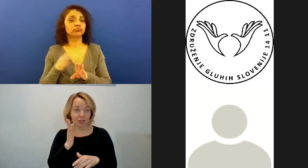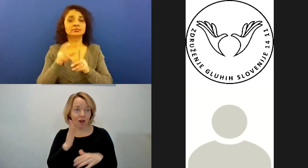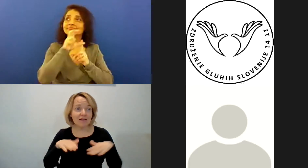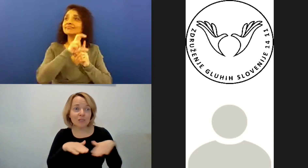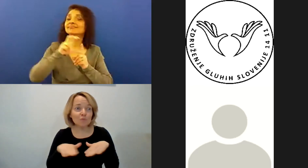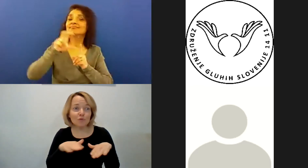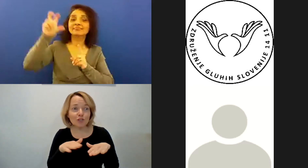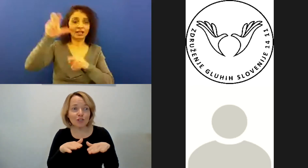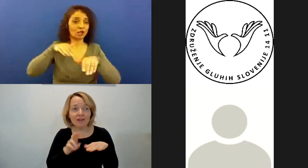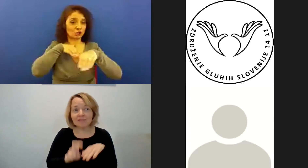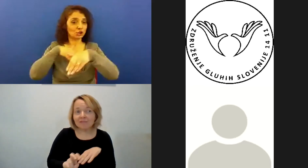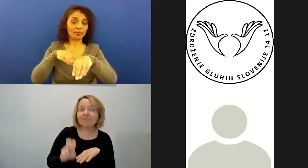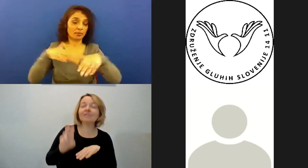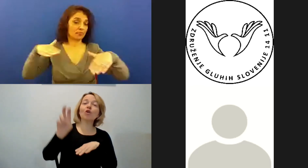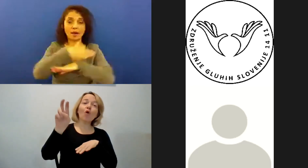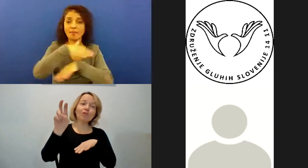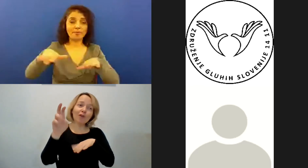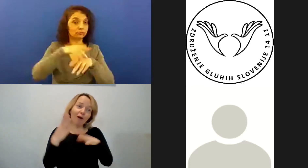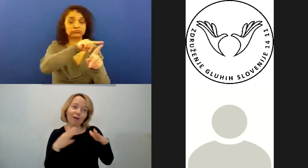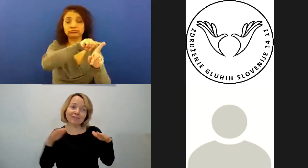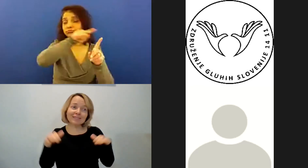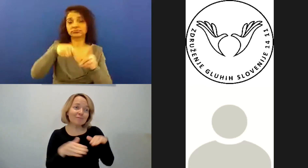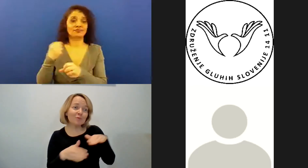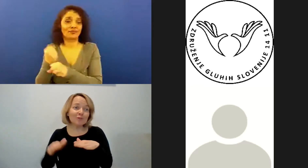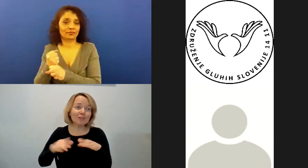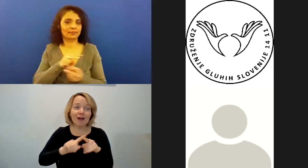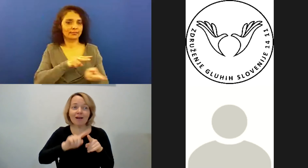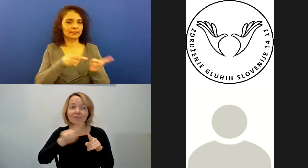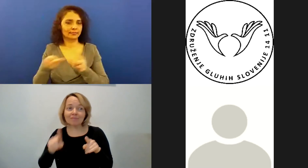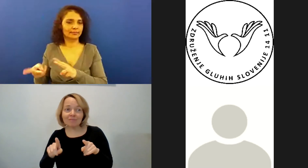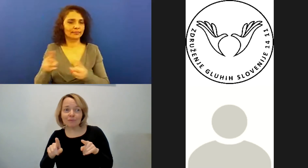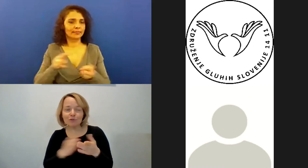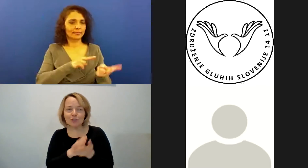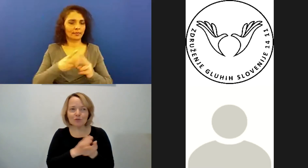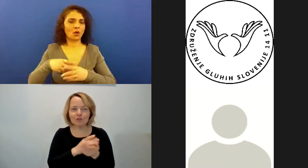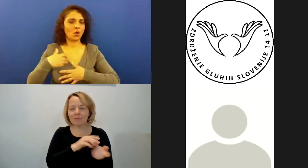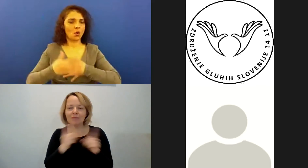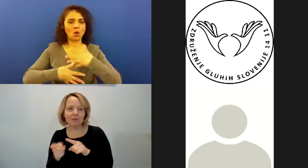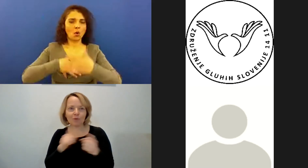and then bring my snowboard up the mountain, snowboard down,